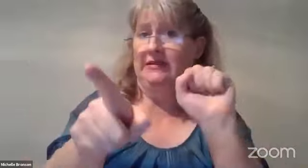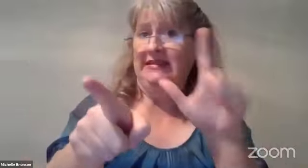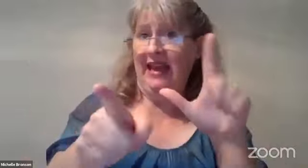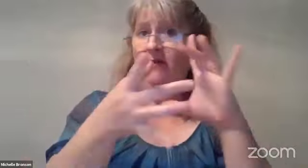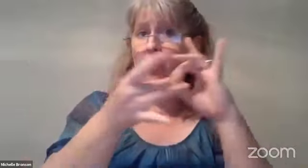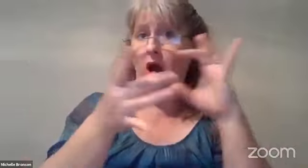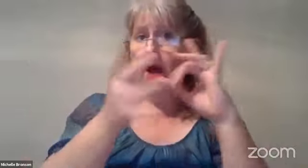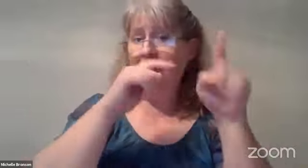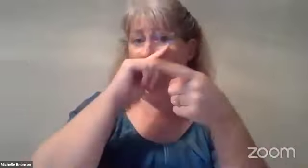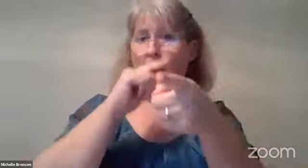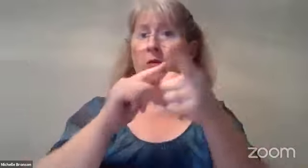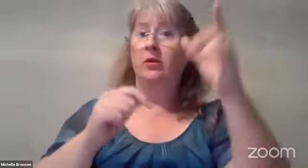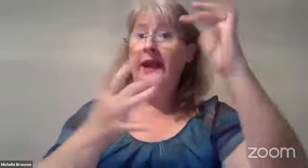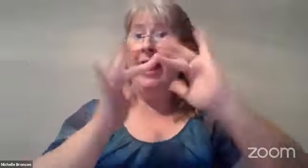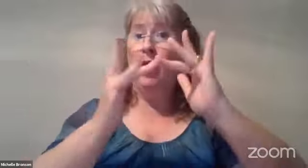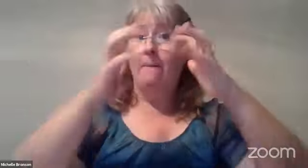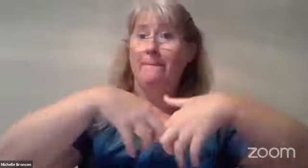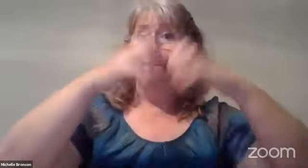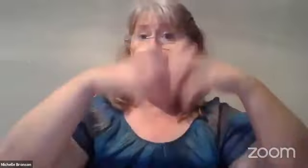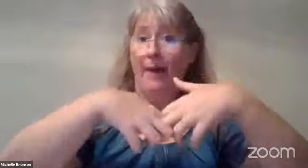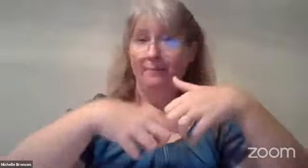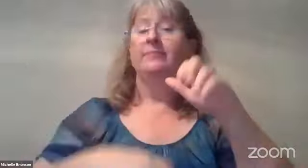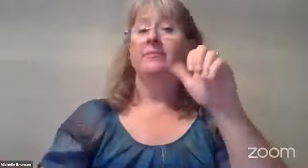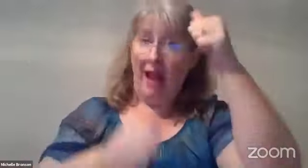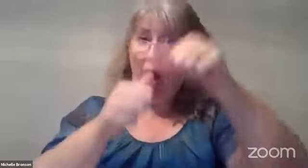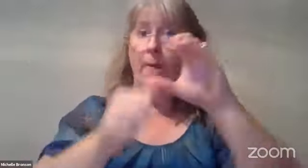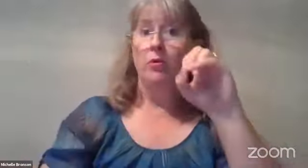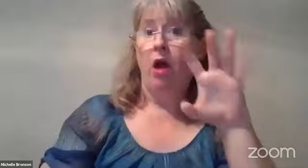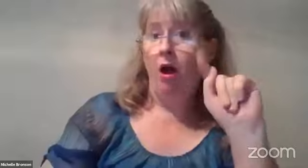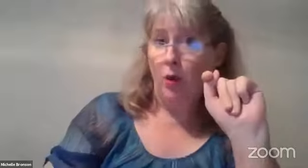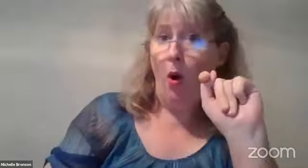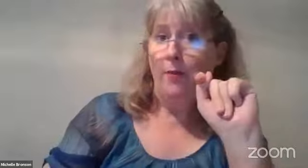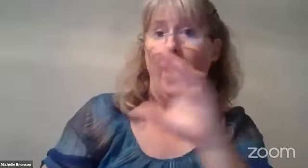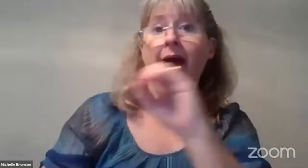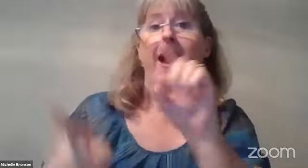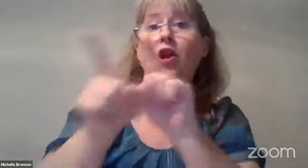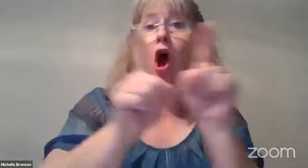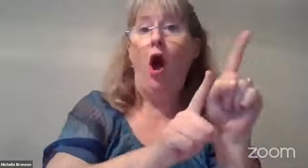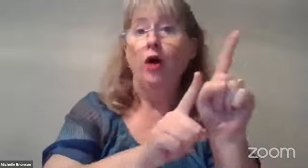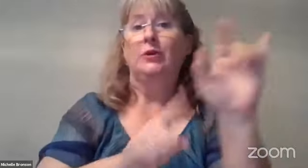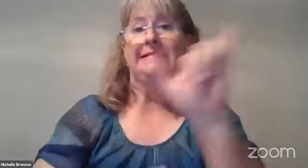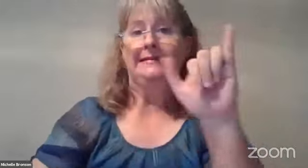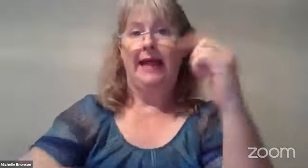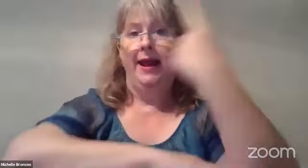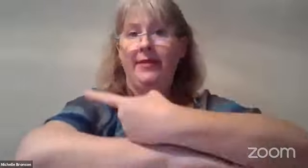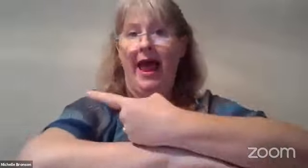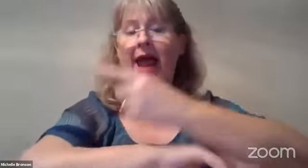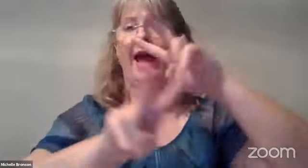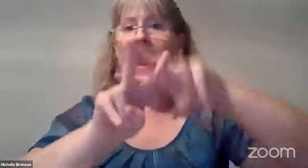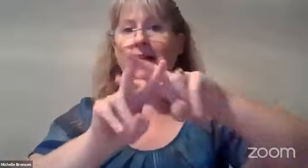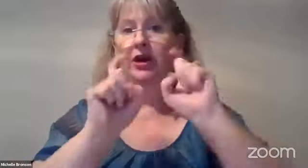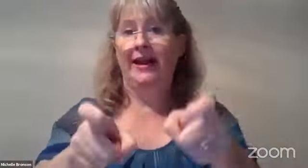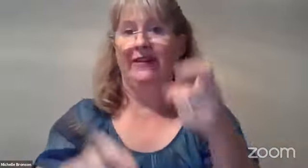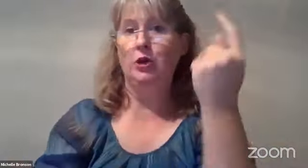Also, I wanted to add to Steve's comment about the internet crashing. That was in October, and also that was the